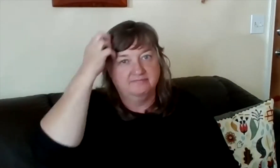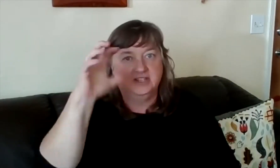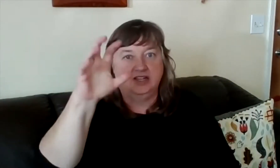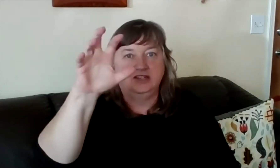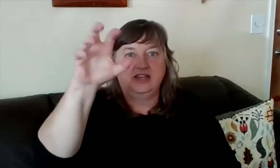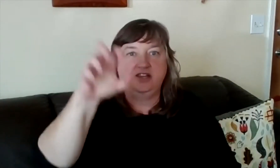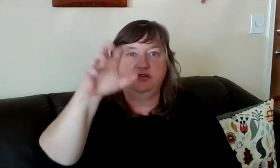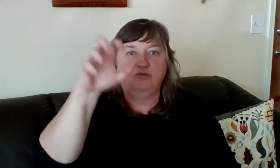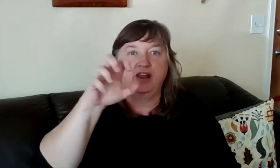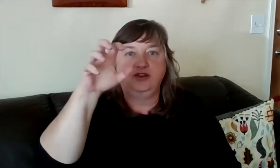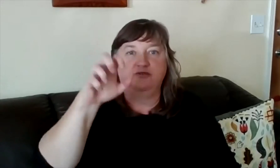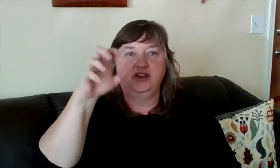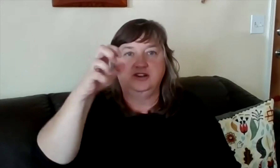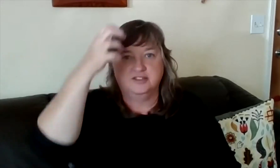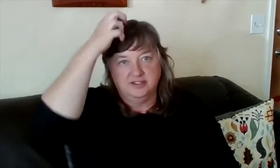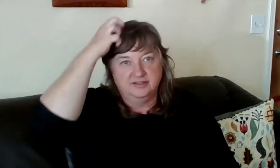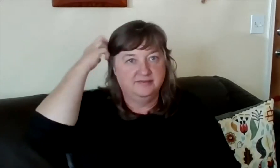Kind of rake your fingers.